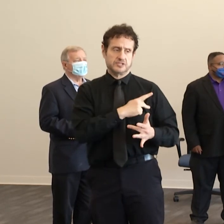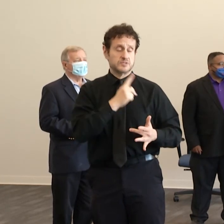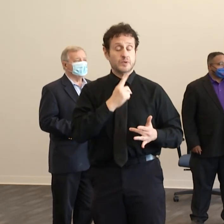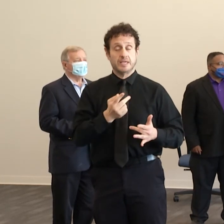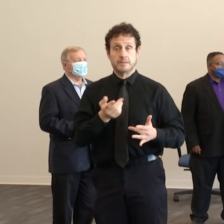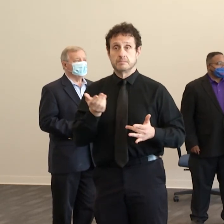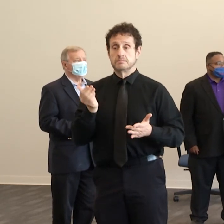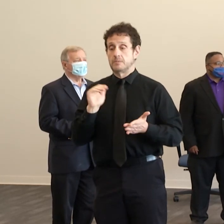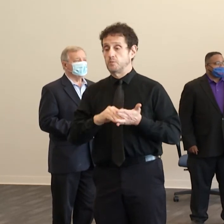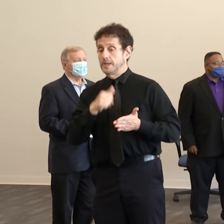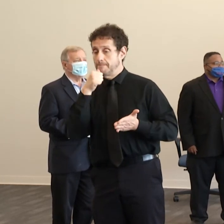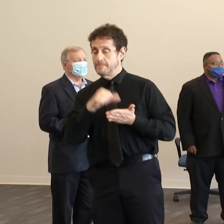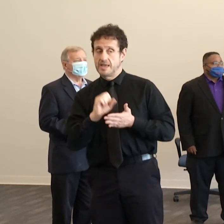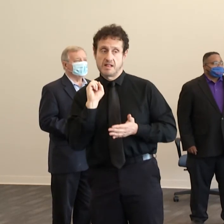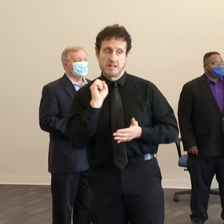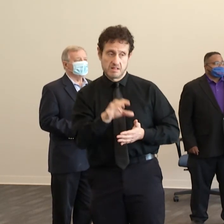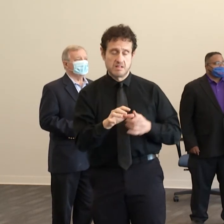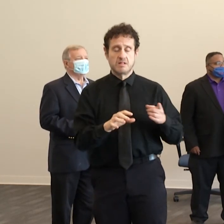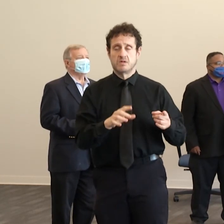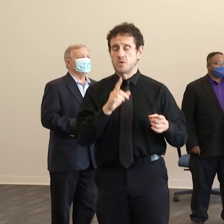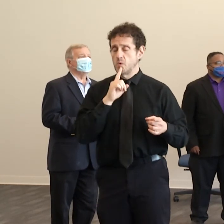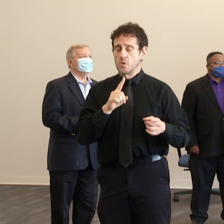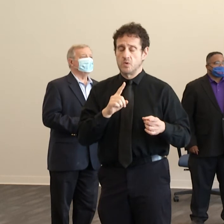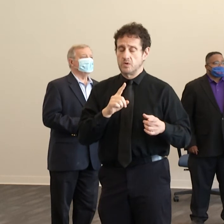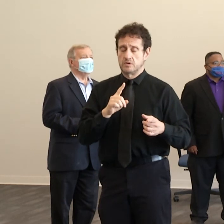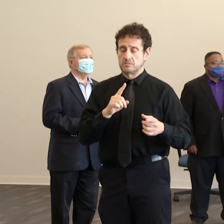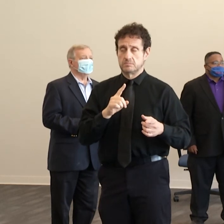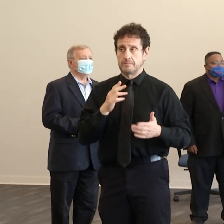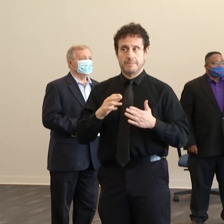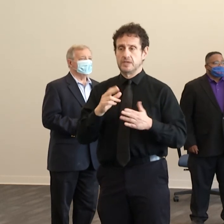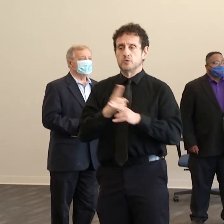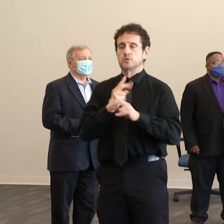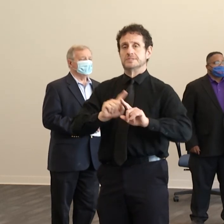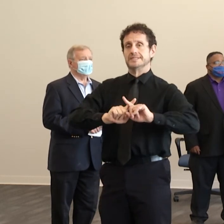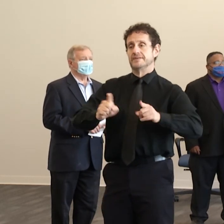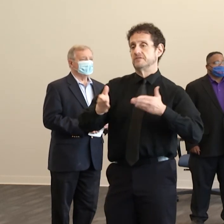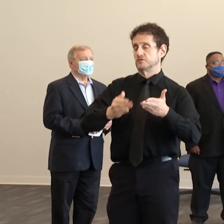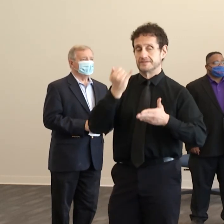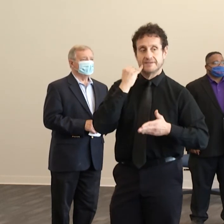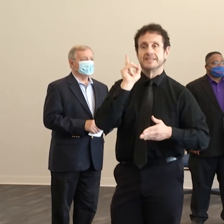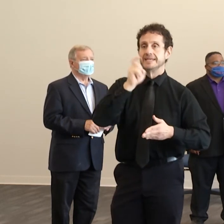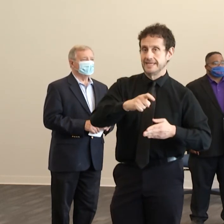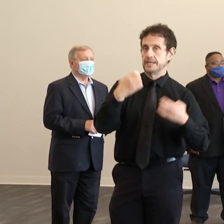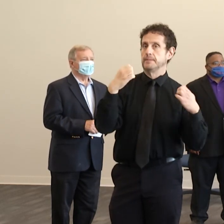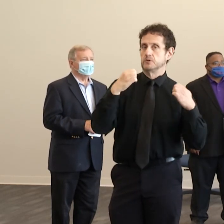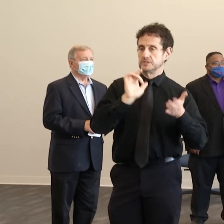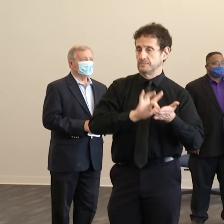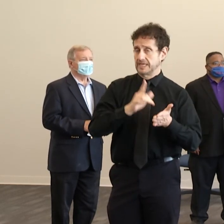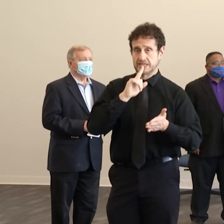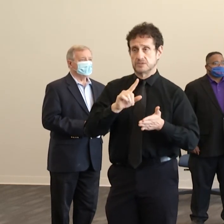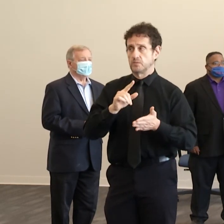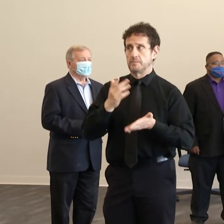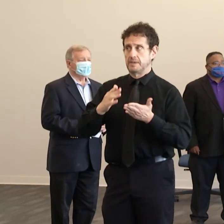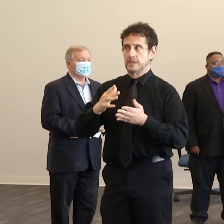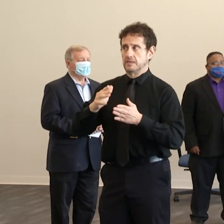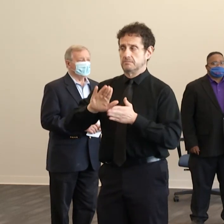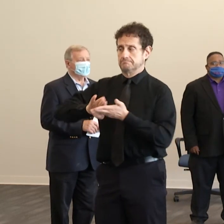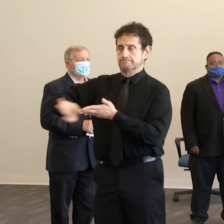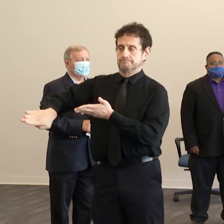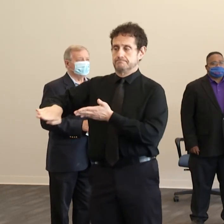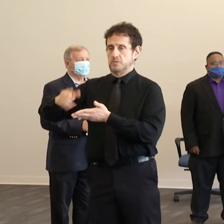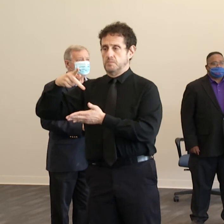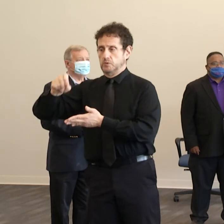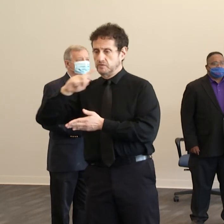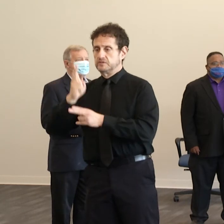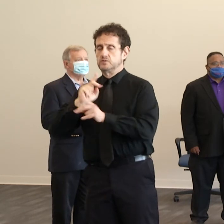to remail it at a different outside of the post office if it is urgent and emergent. Do you have a number, though? I